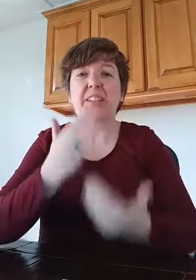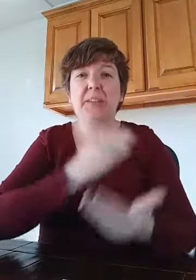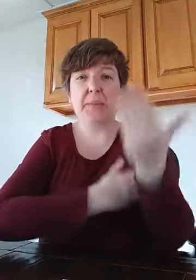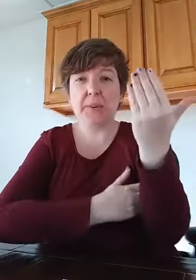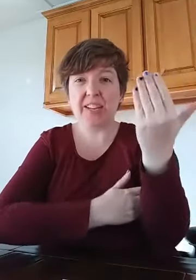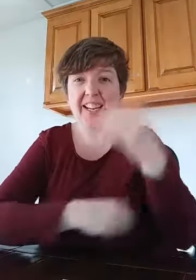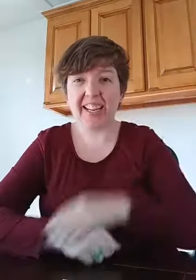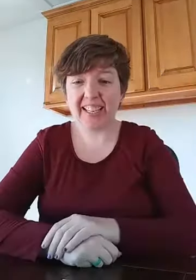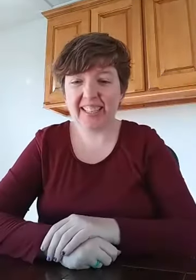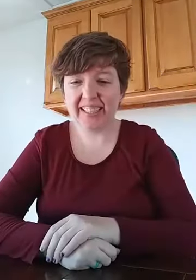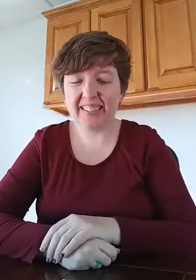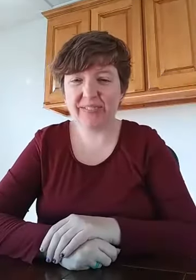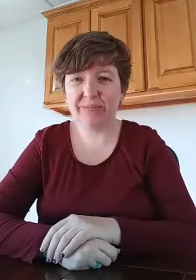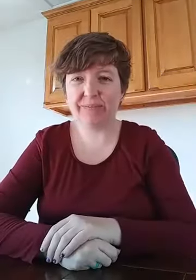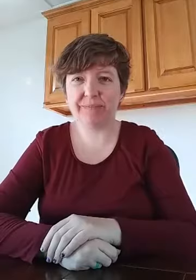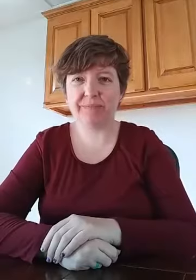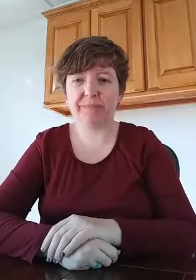Good morning.